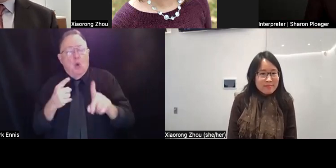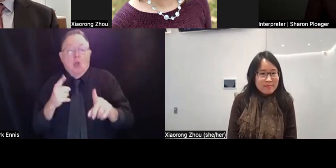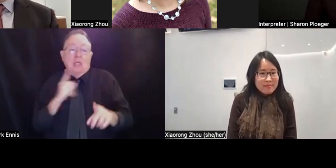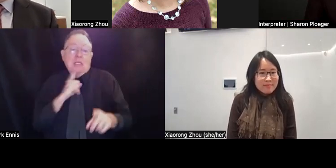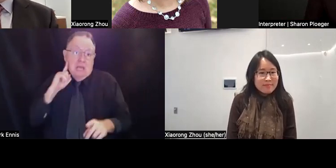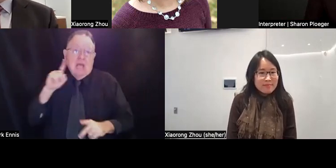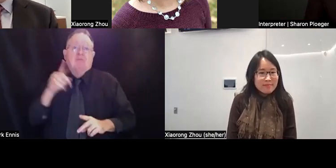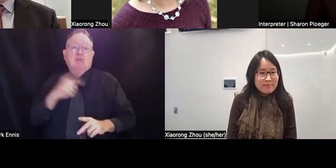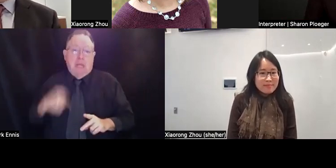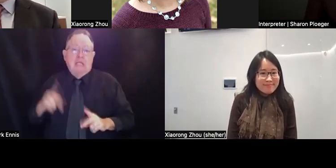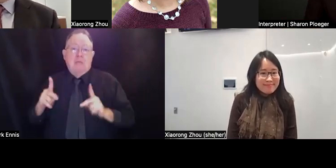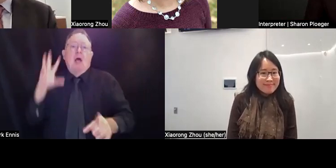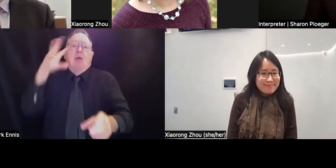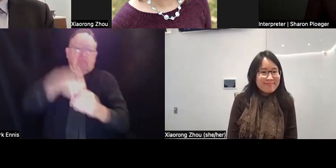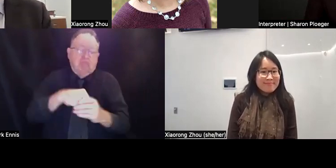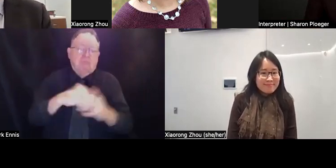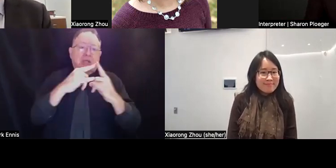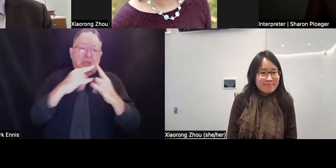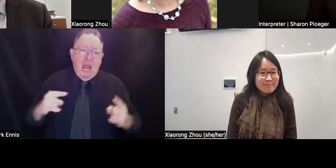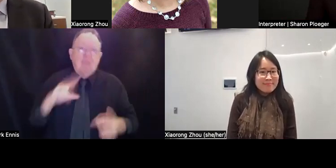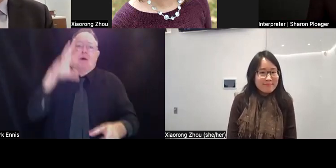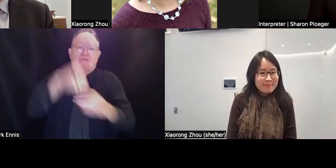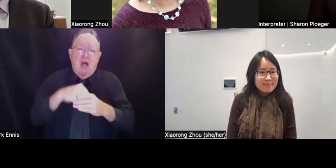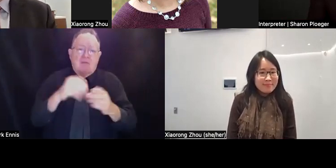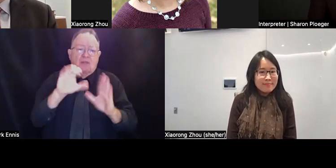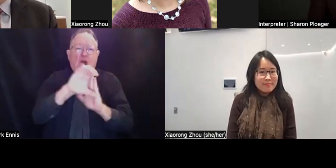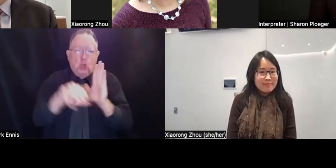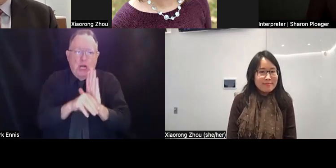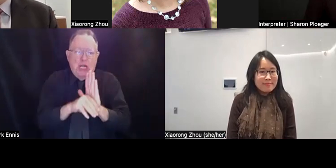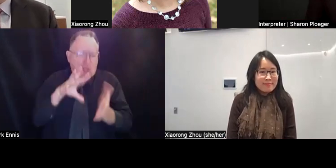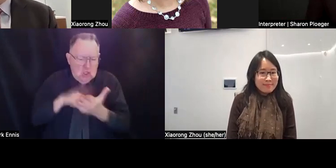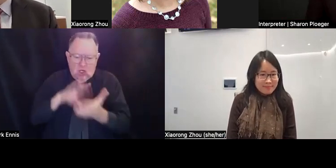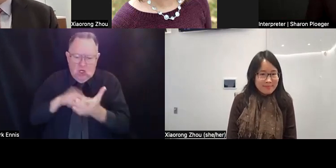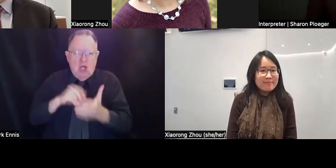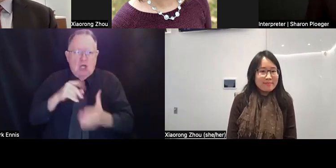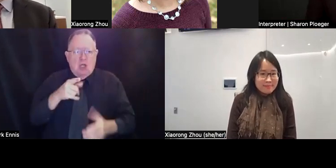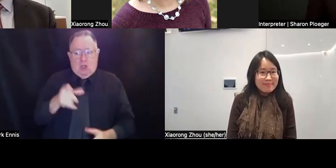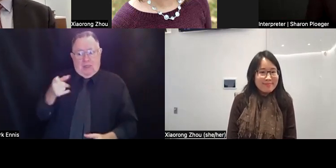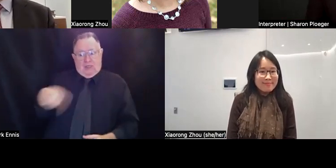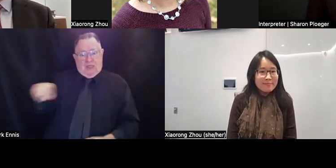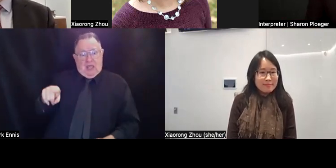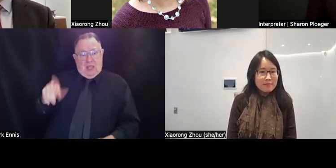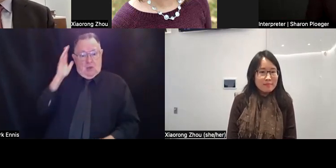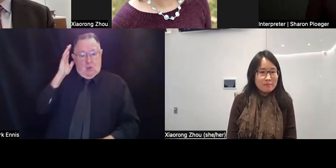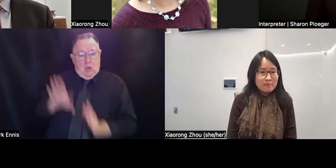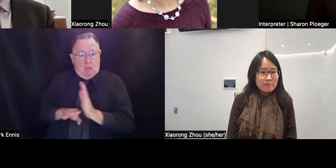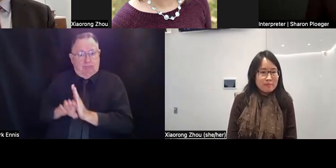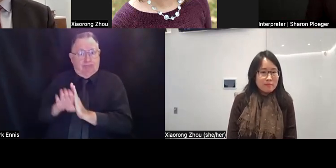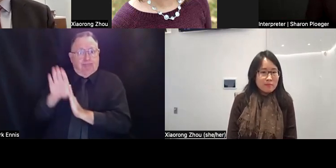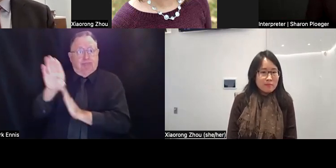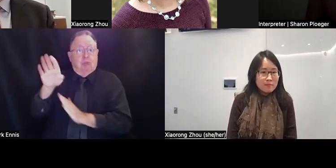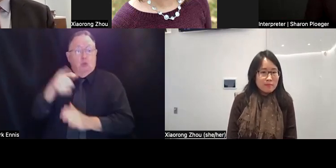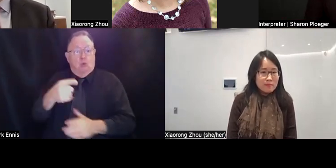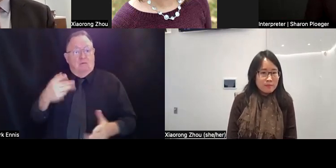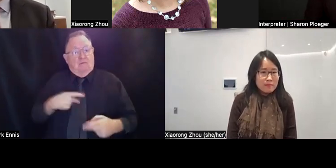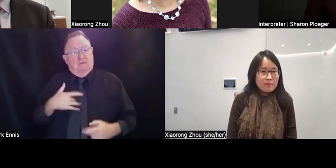do you see that leading to their growth or leading to their development? Are they going to join your cause? Is